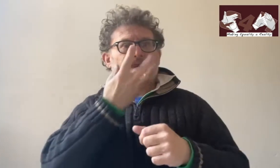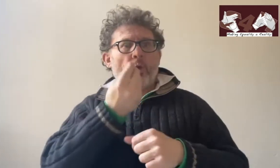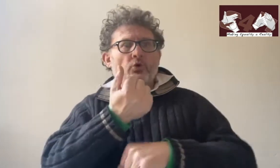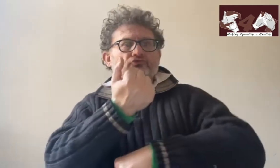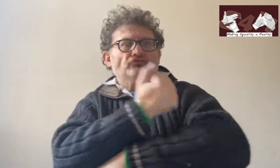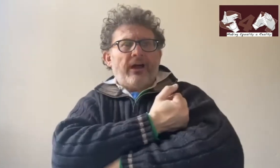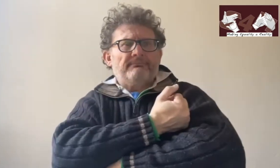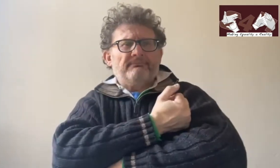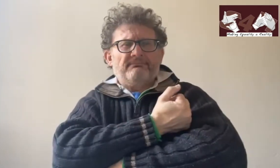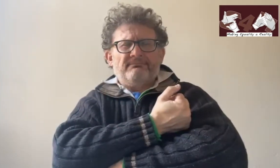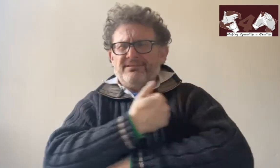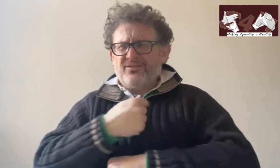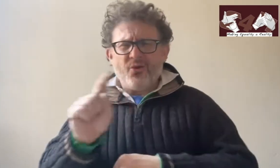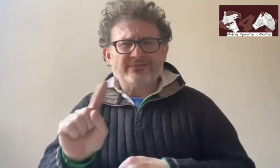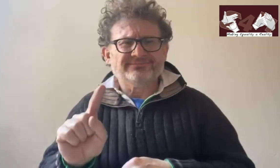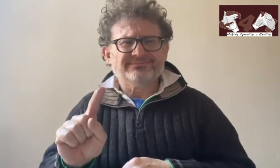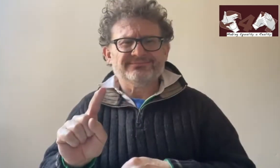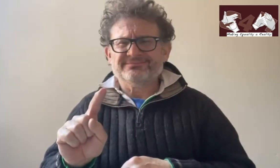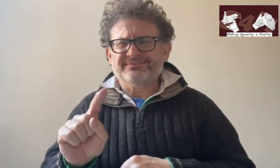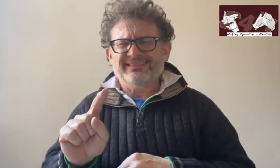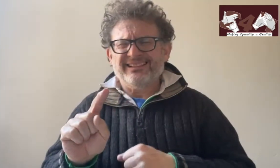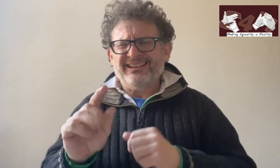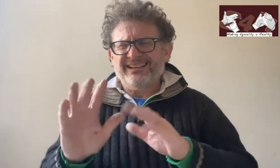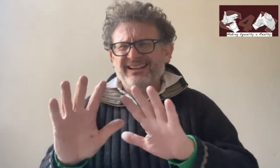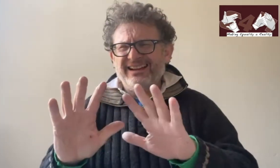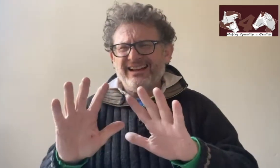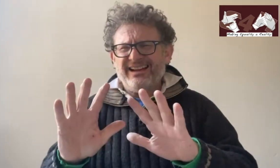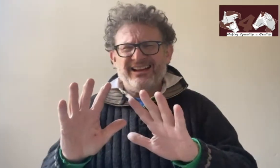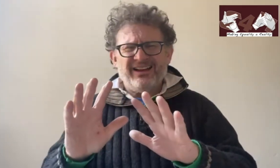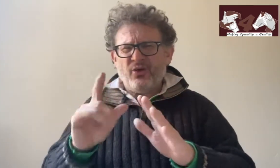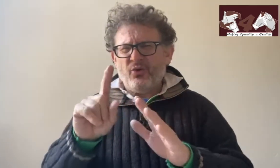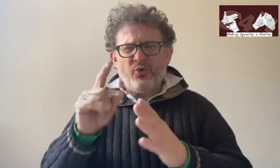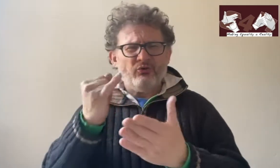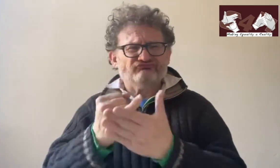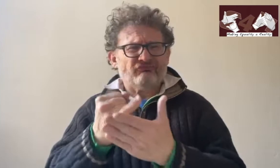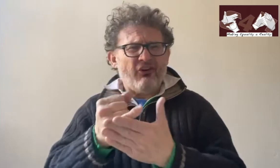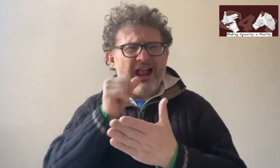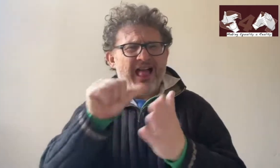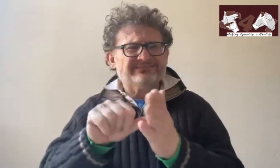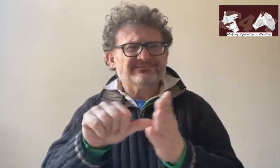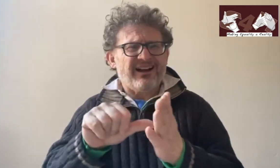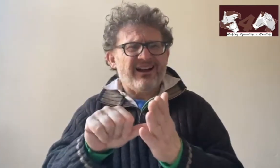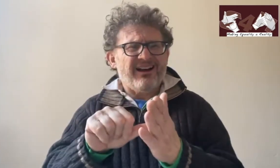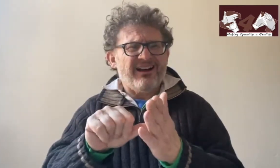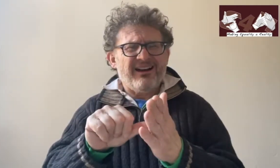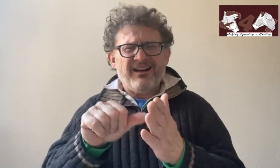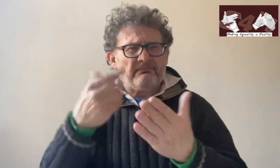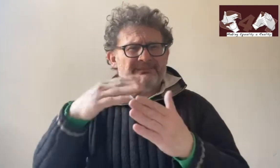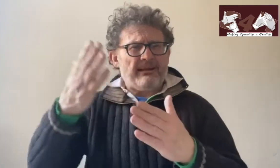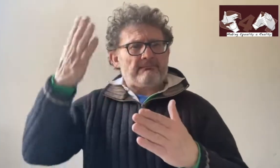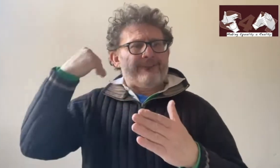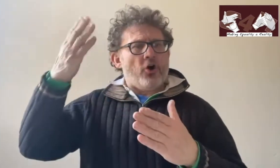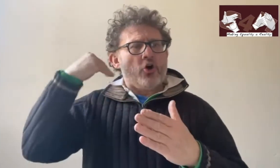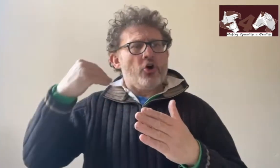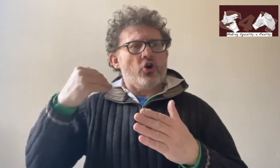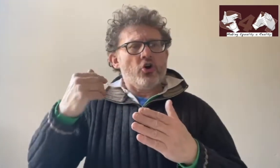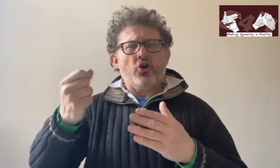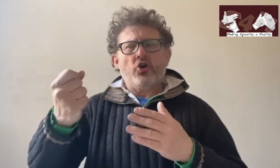me, for them to ask me via the telephone whether I want a flu injection is